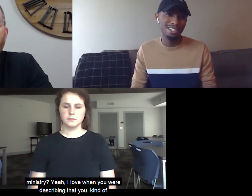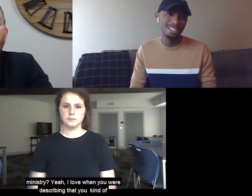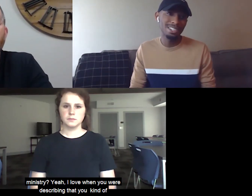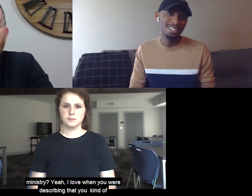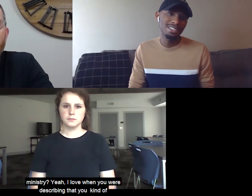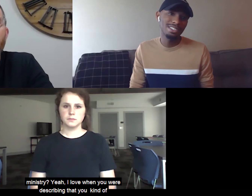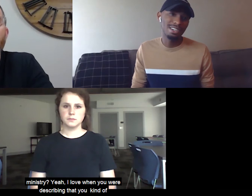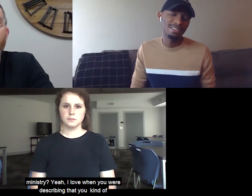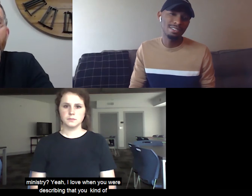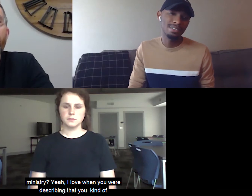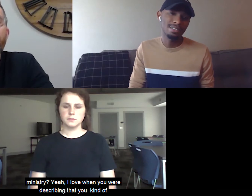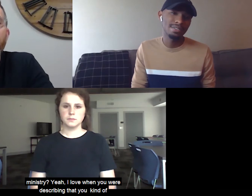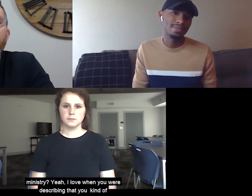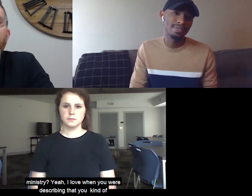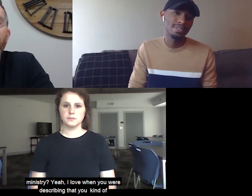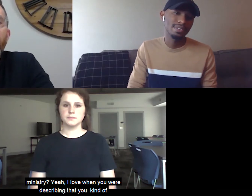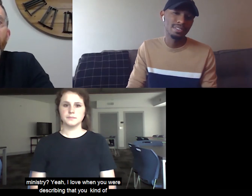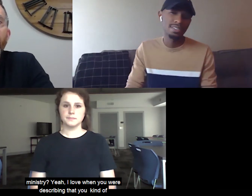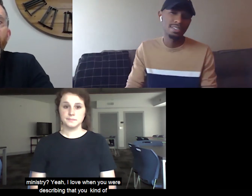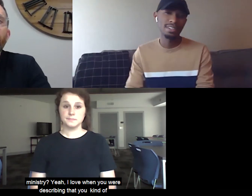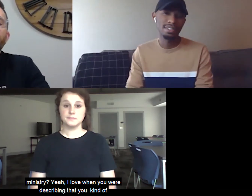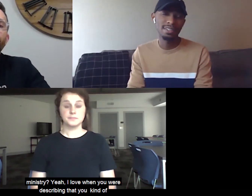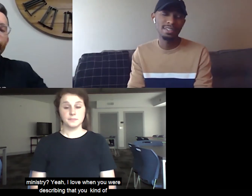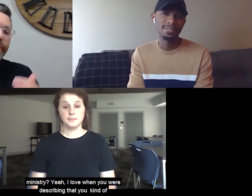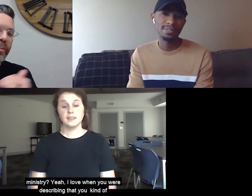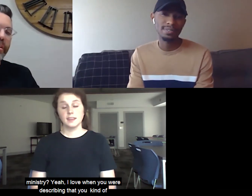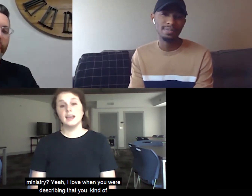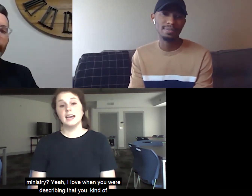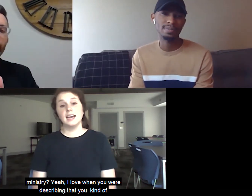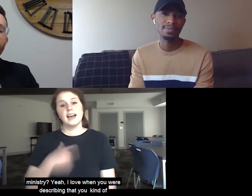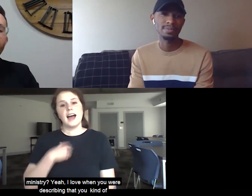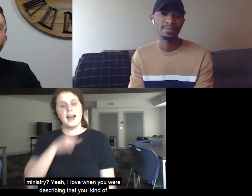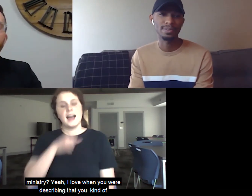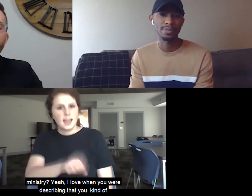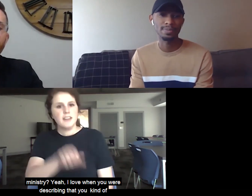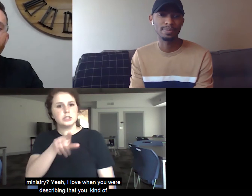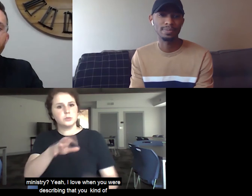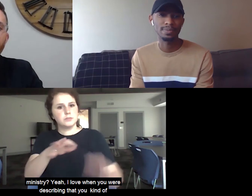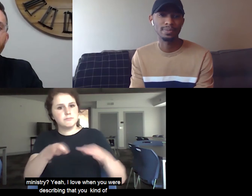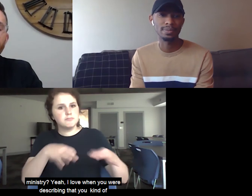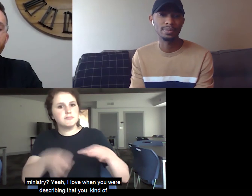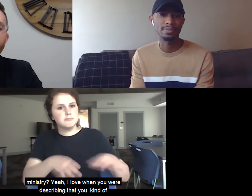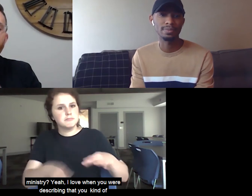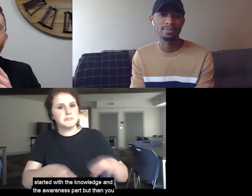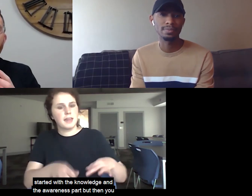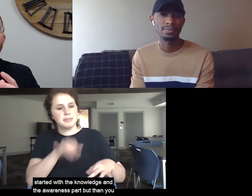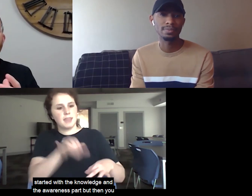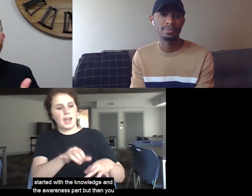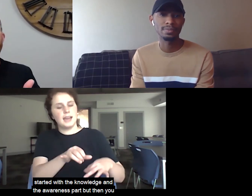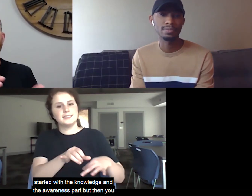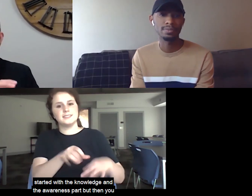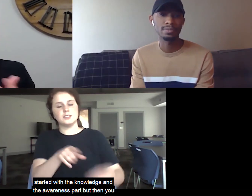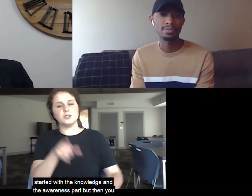ministry? yeah. Yeah. Yeah, I love when you were describing that. You kind